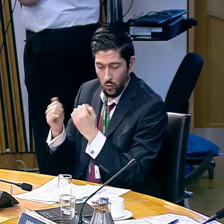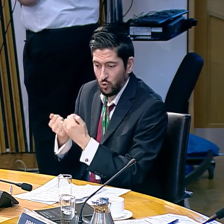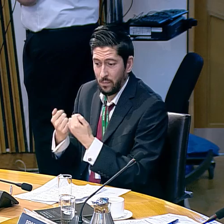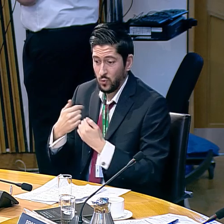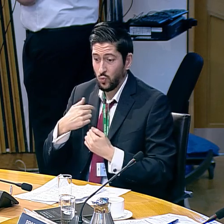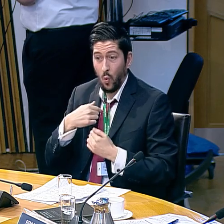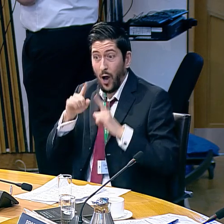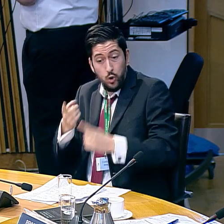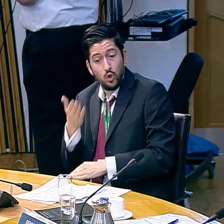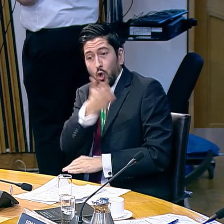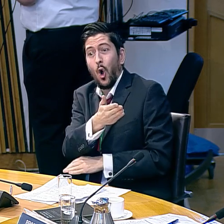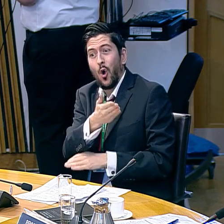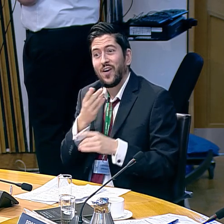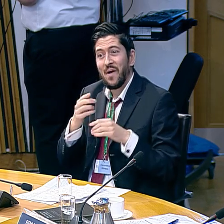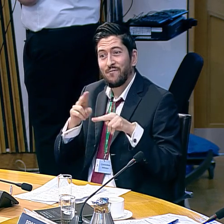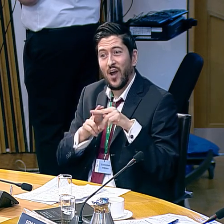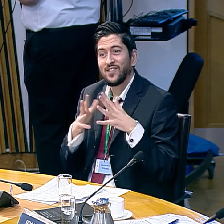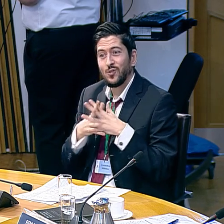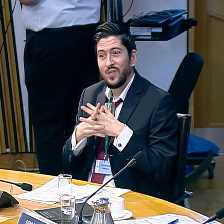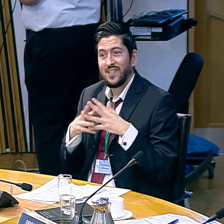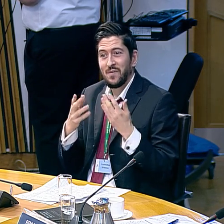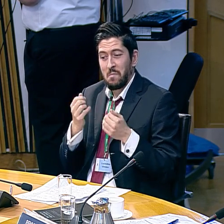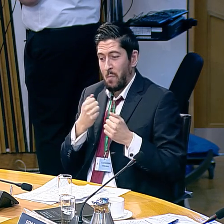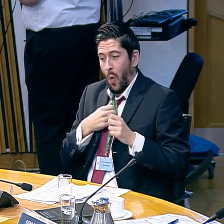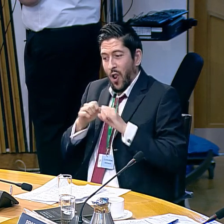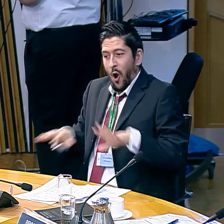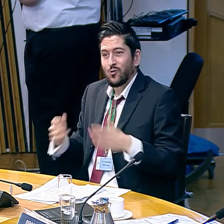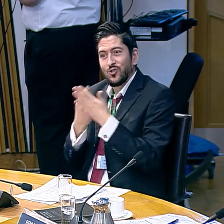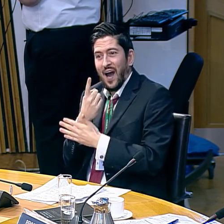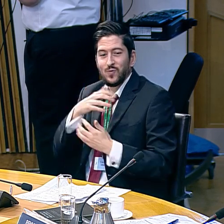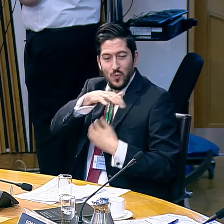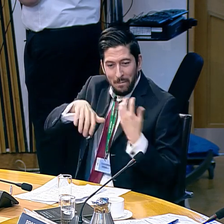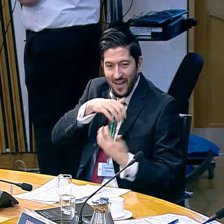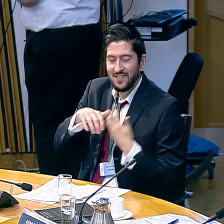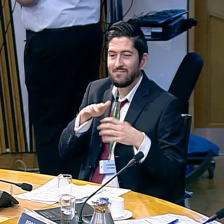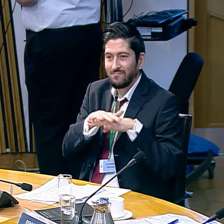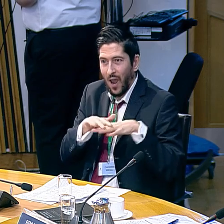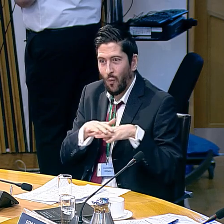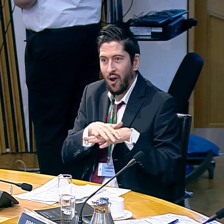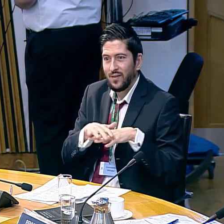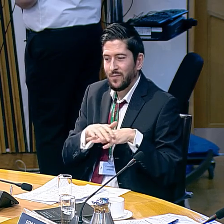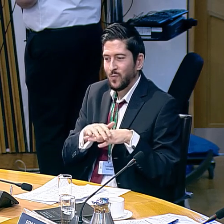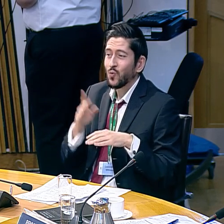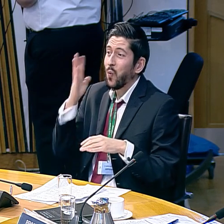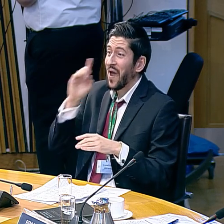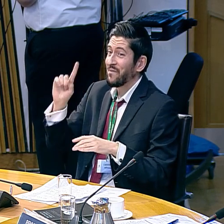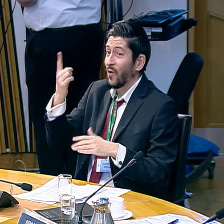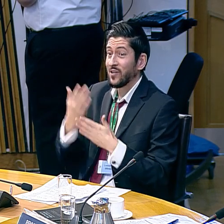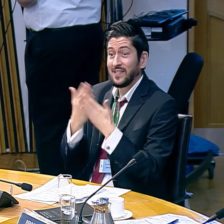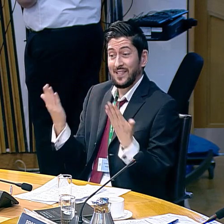But I found that my interpreters were only funded from day one of the actual course itself. So Freshers Week was a real lost opportunity for